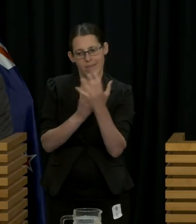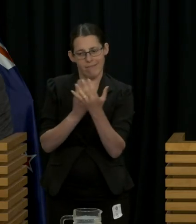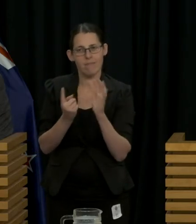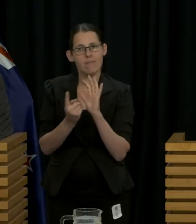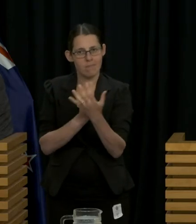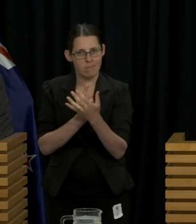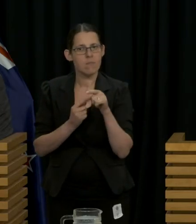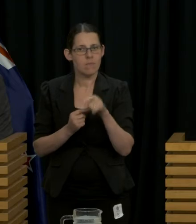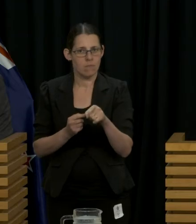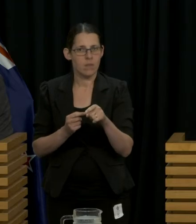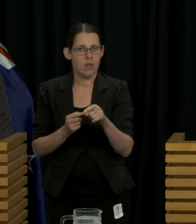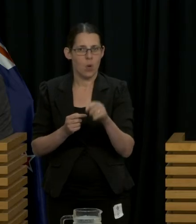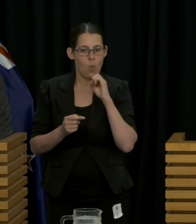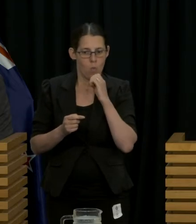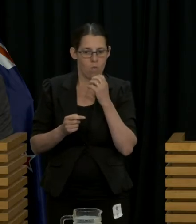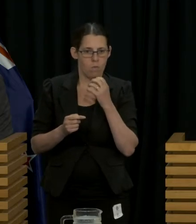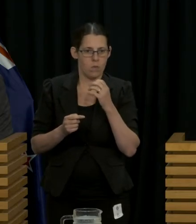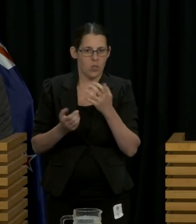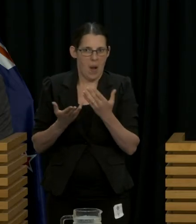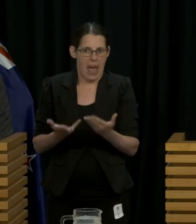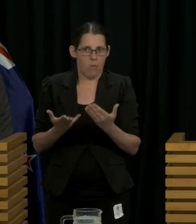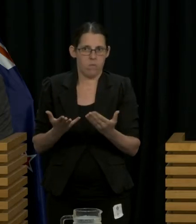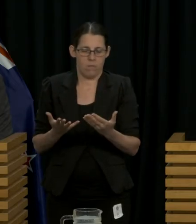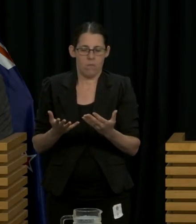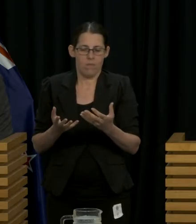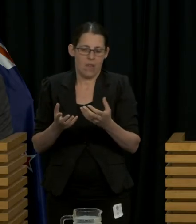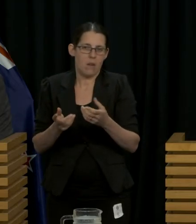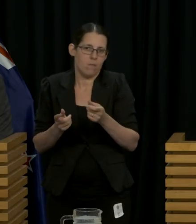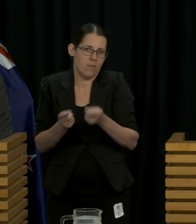results returned, and those were all negative.